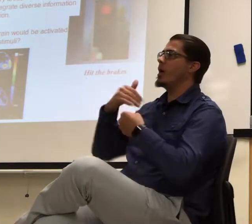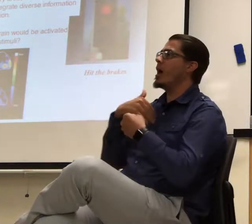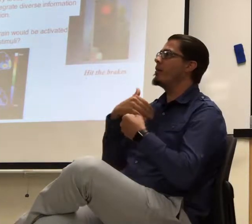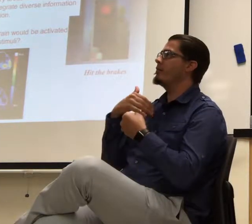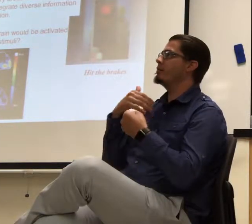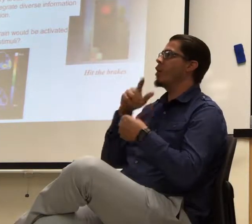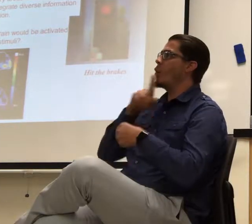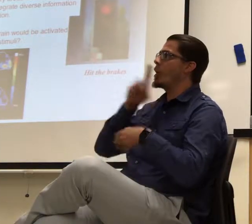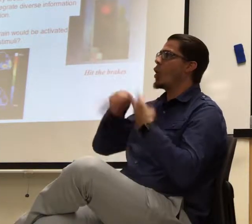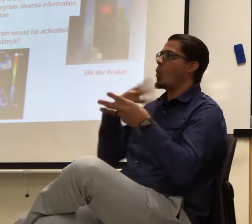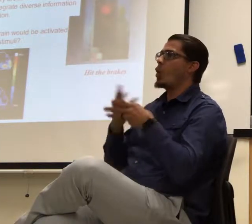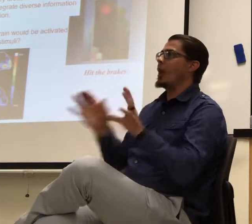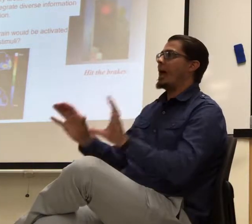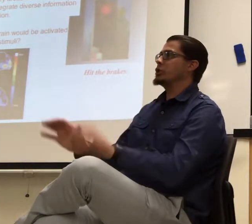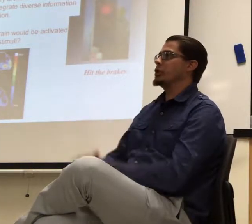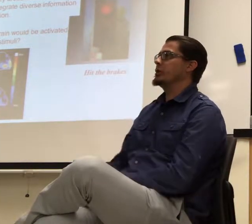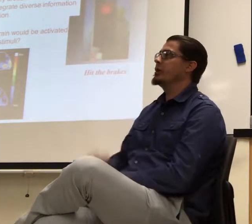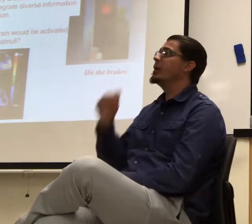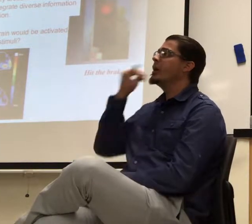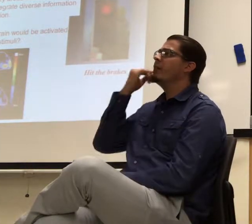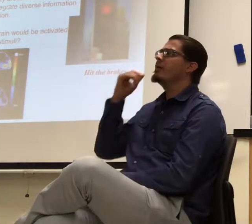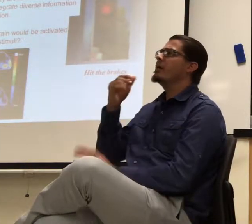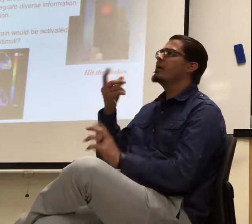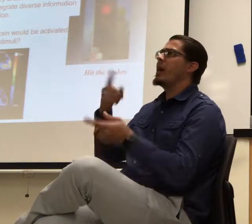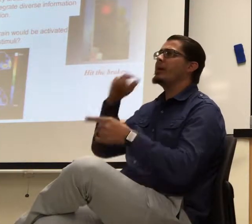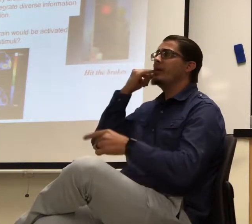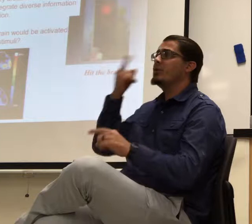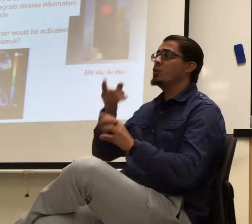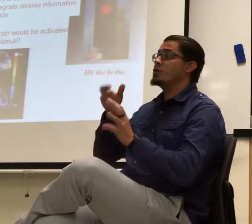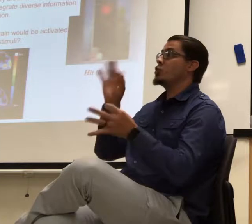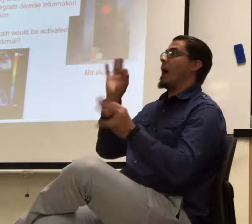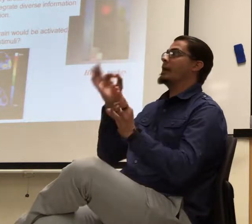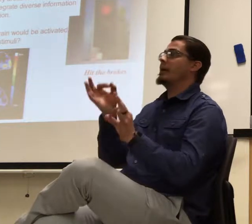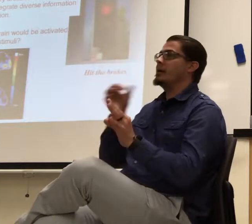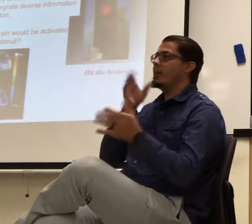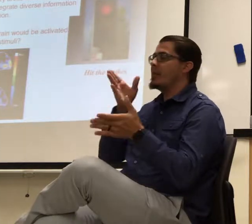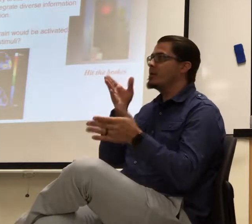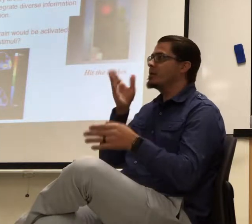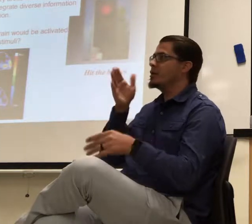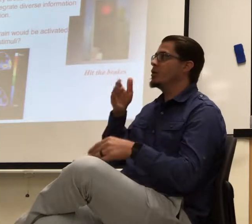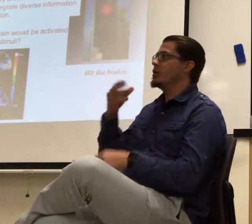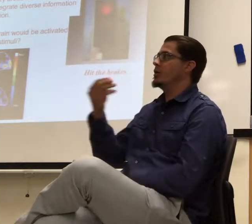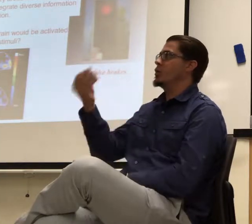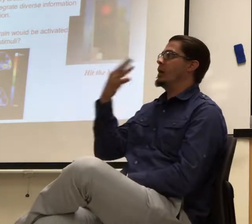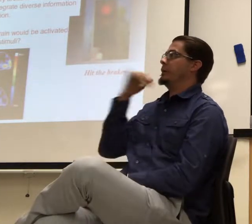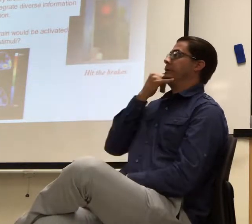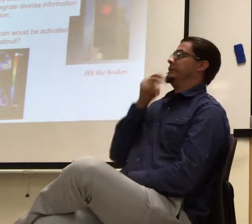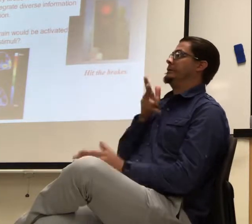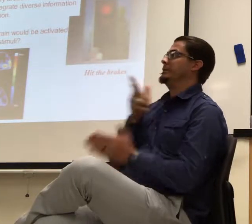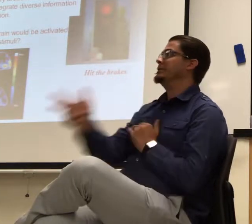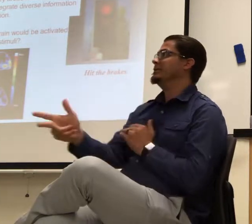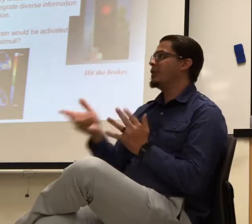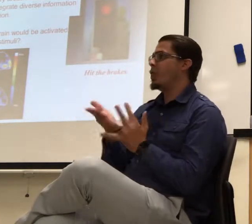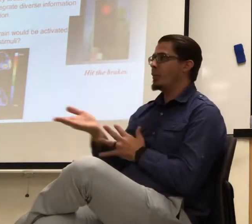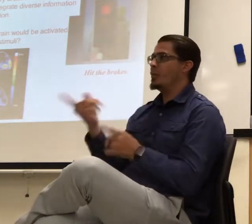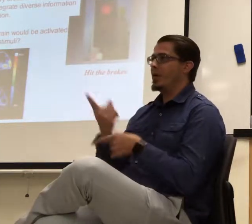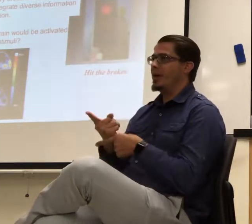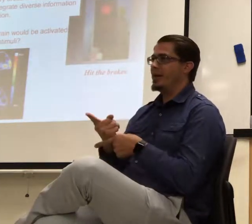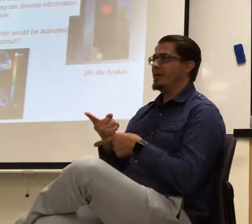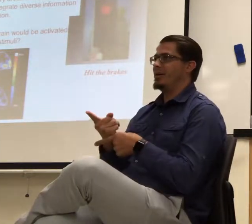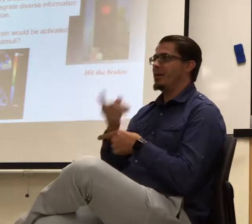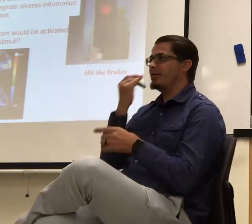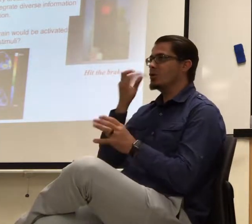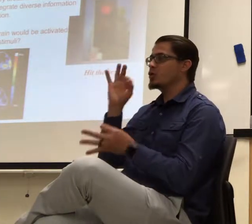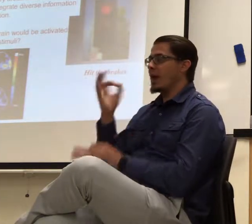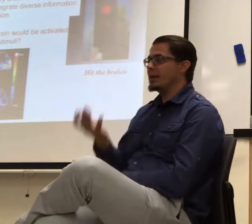action. What happens if you're distracted? You run the red light, right? So I mean,